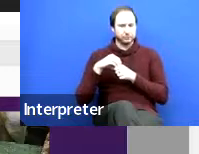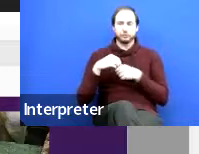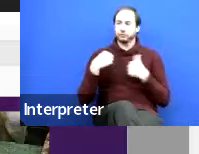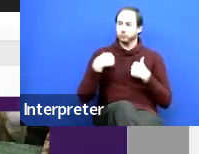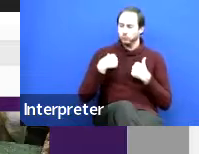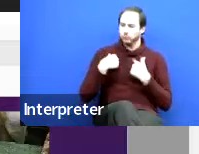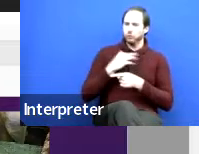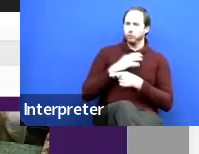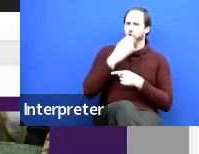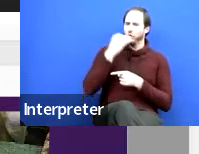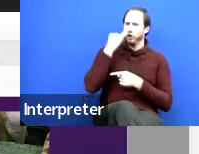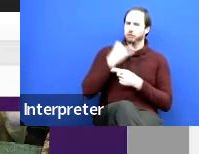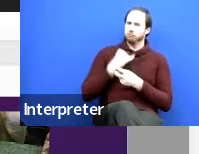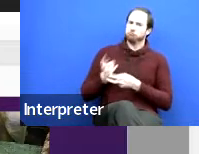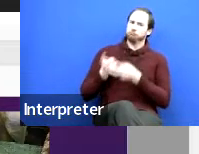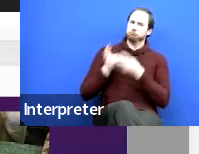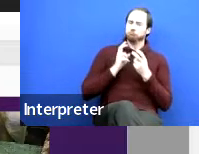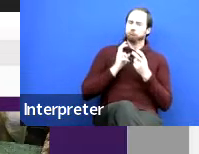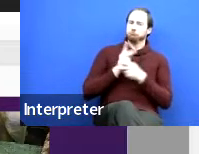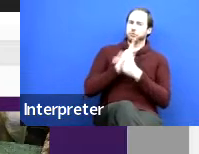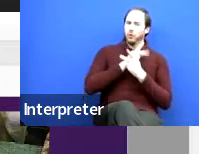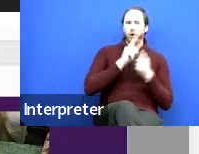great idea on how to,